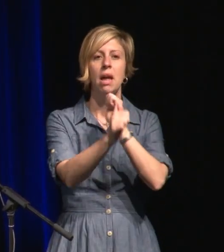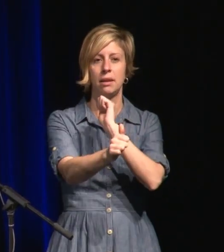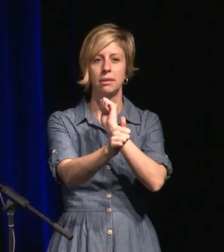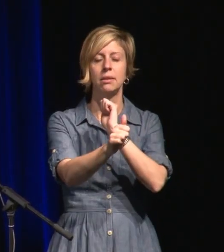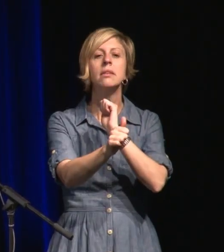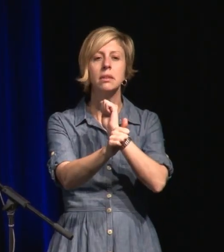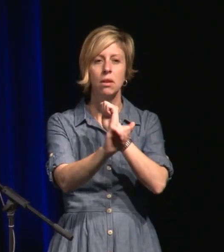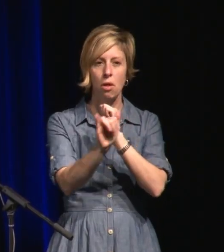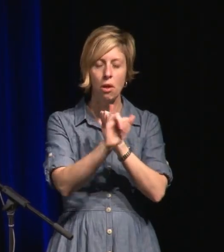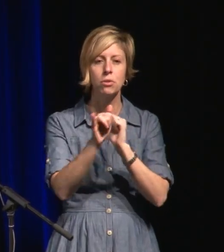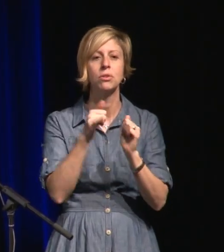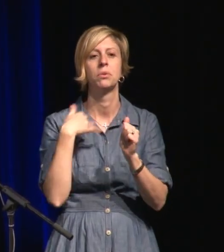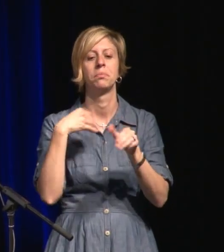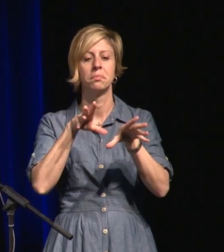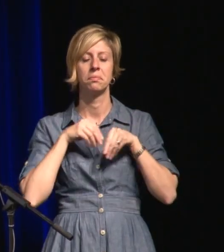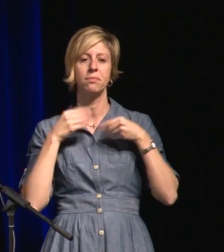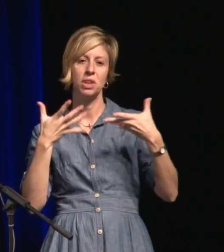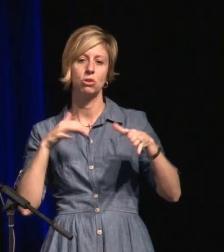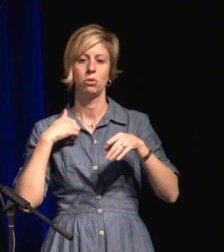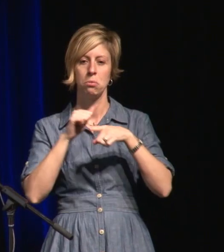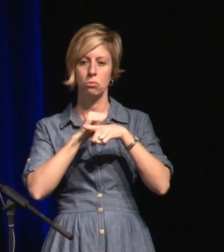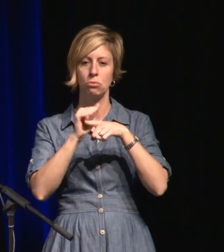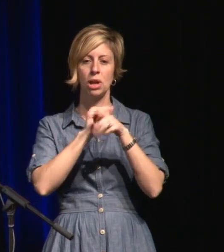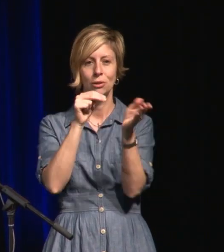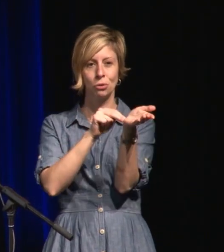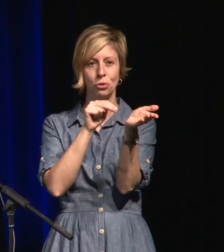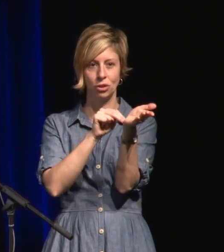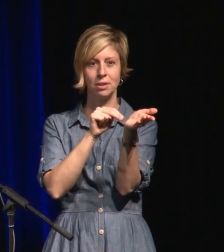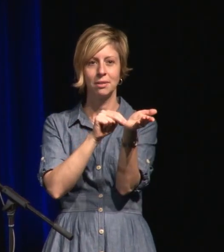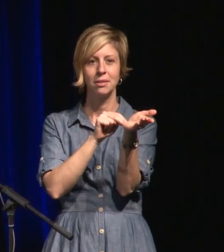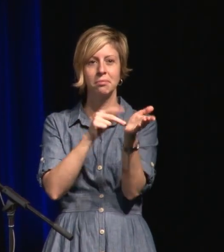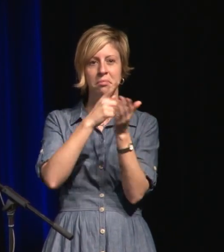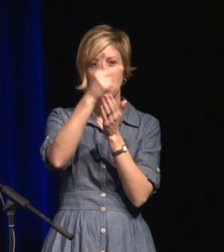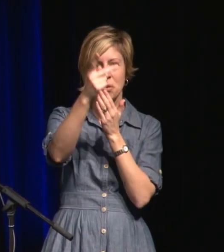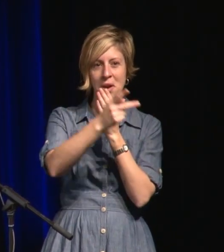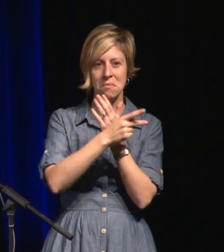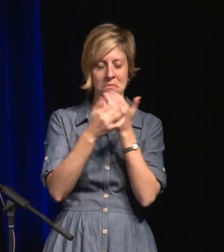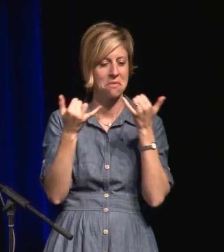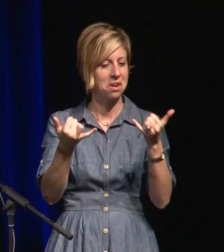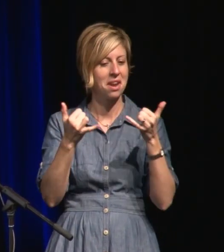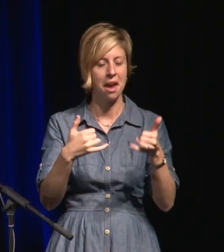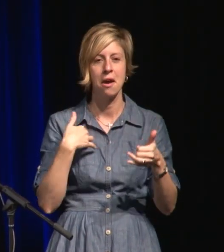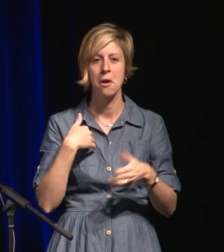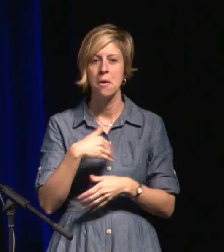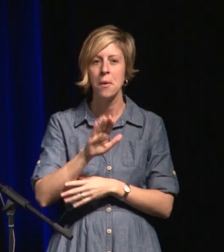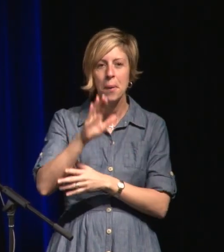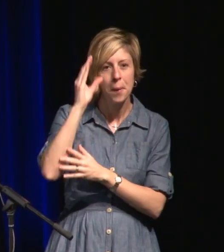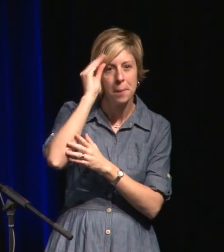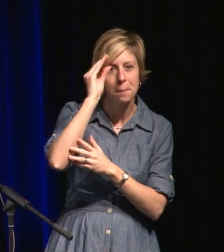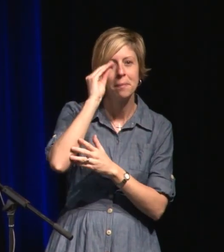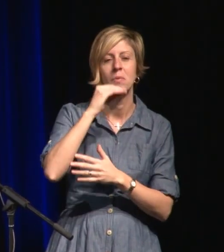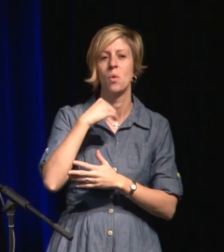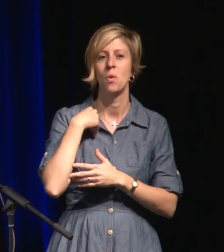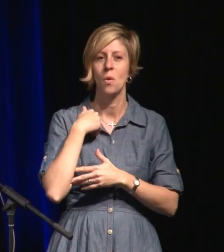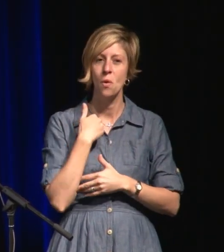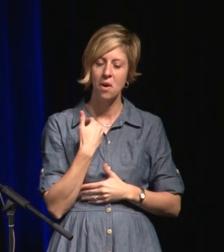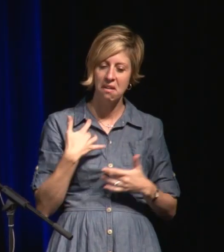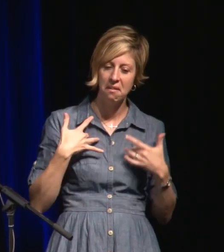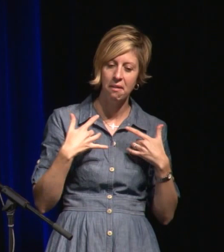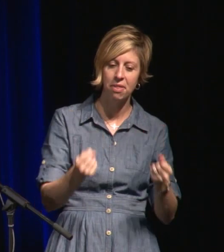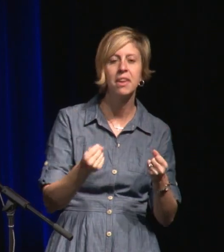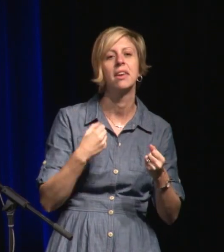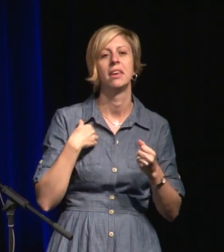program. Now, her little boy is thriving, and Gabrielle is working full-time in a dialysis